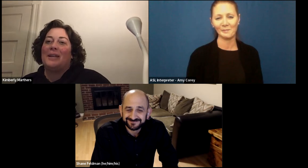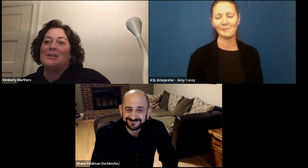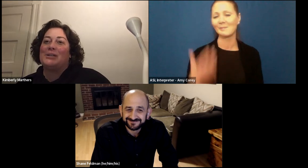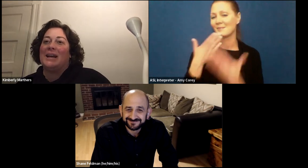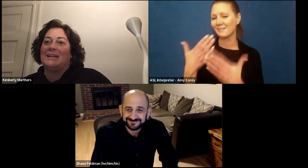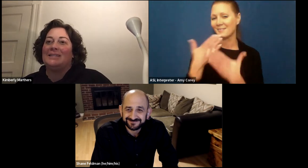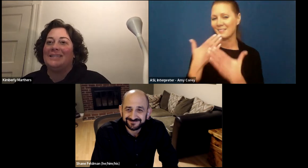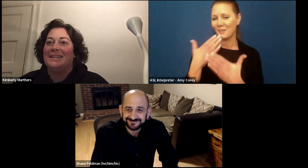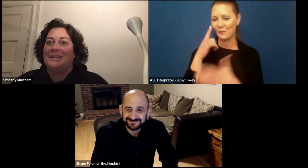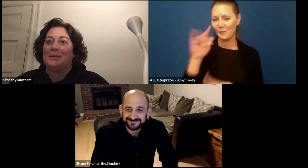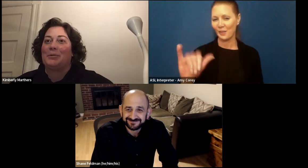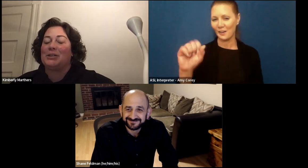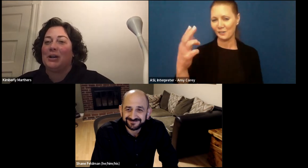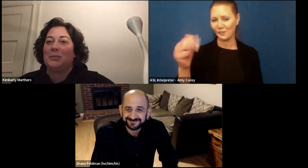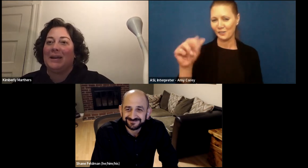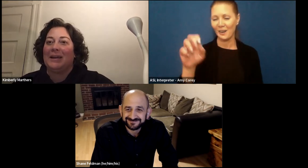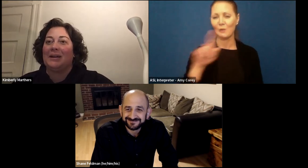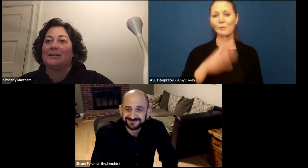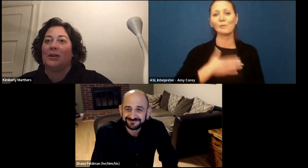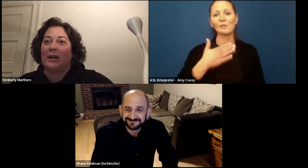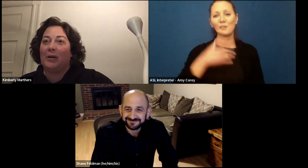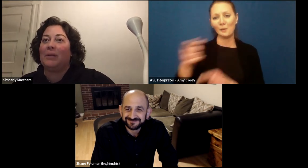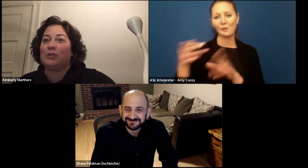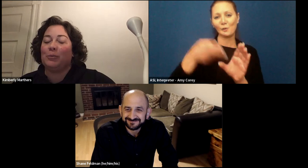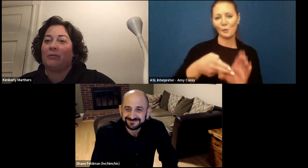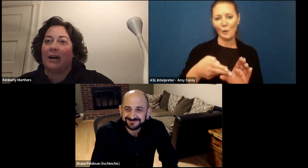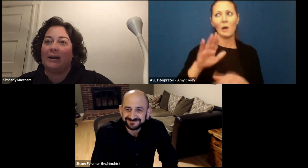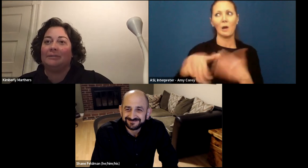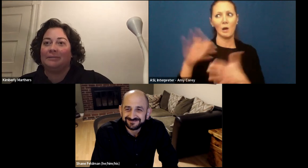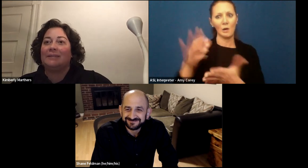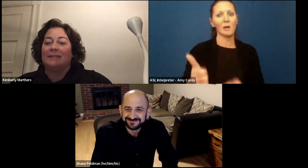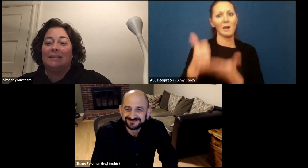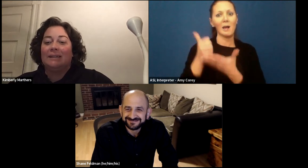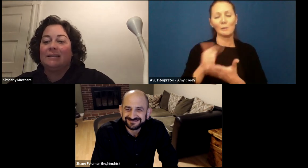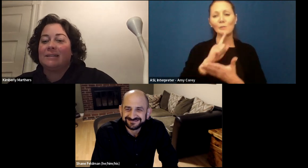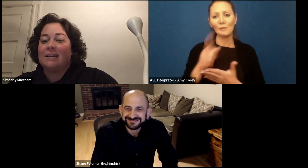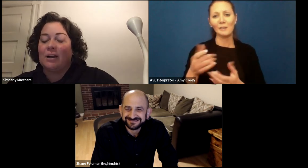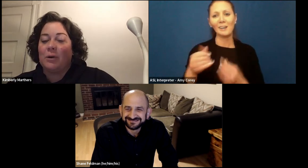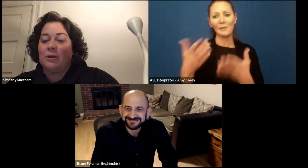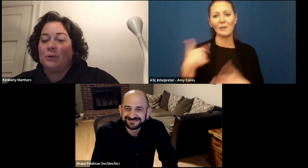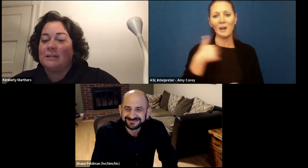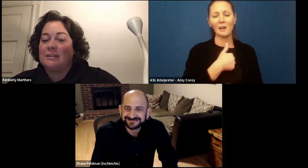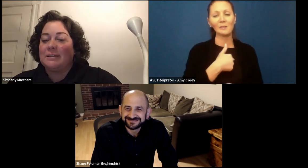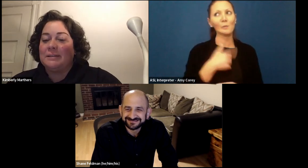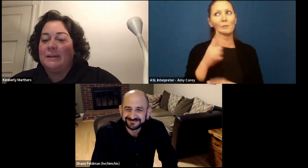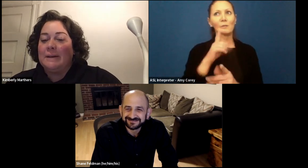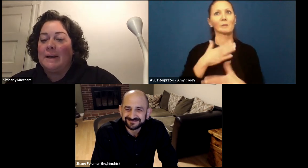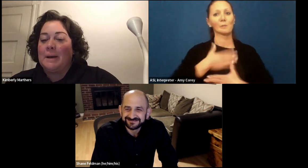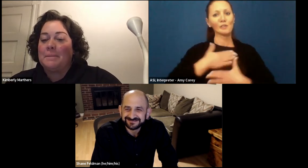Thank you for that, Shane. Appreciate you being here and all the help that you do provide. It does not go